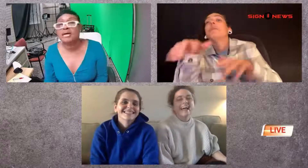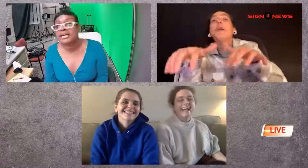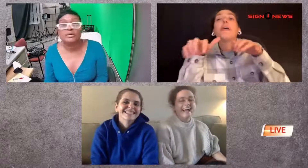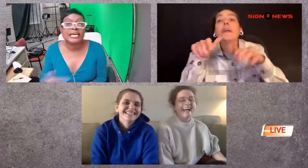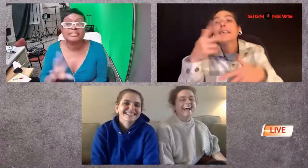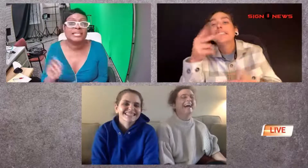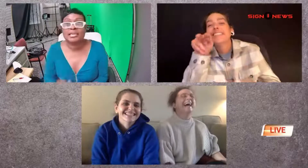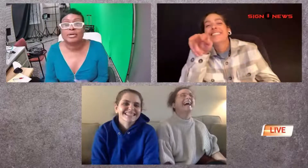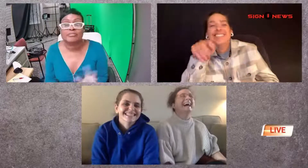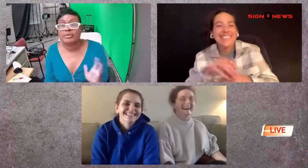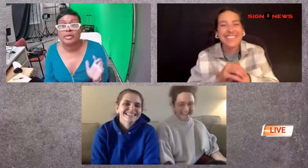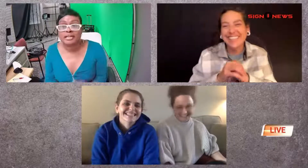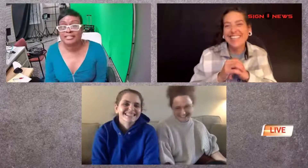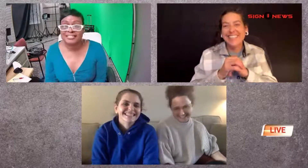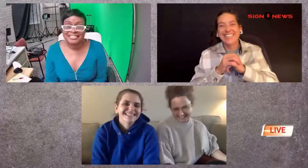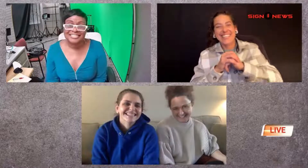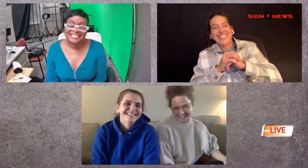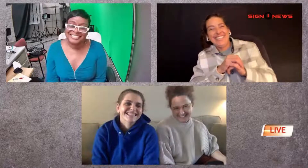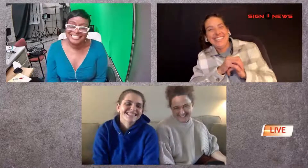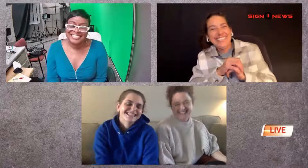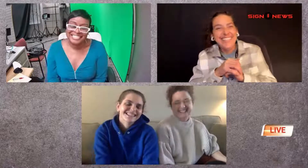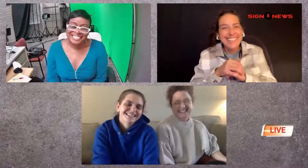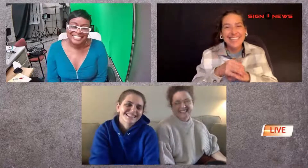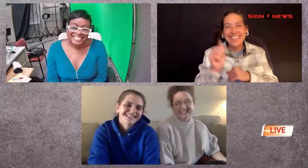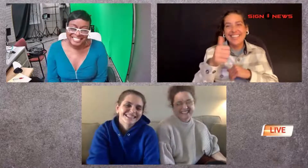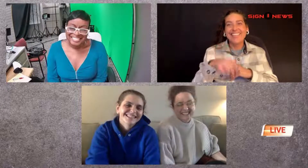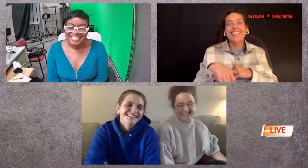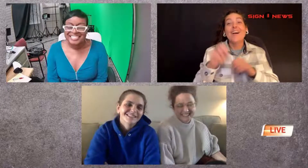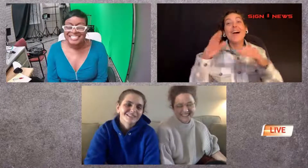Director Michael out there, wherever you are.